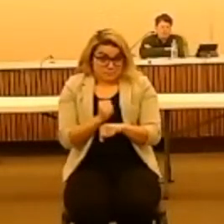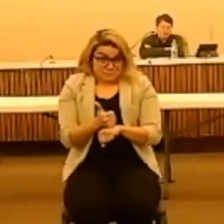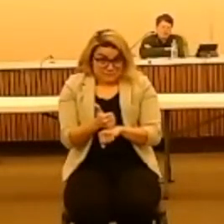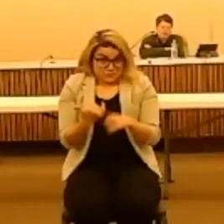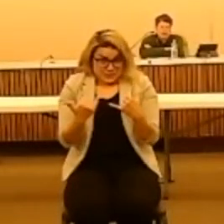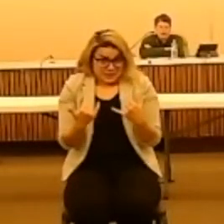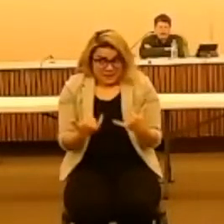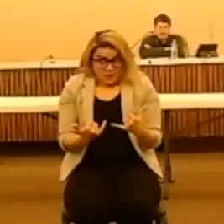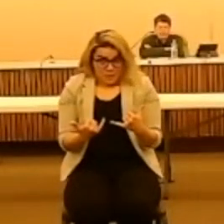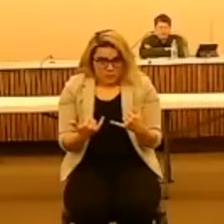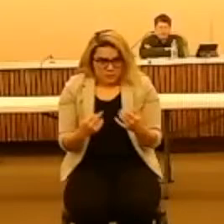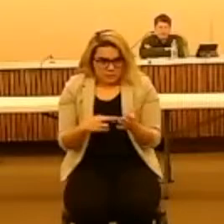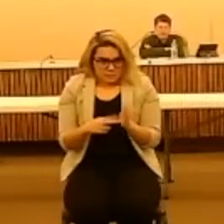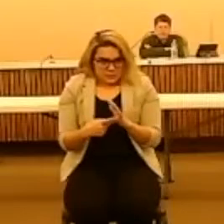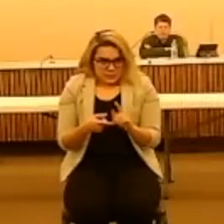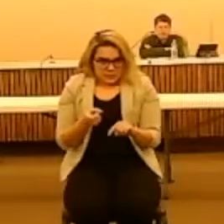So